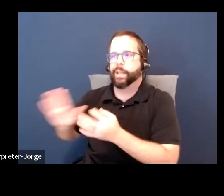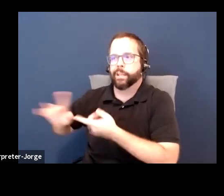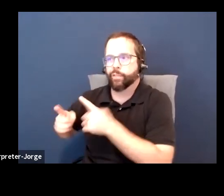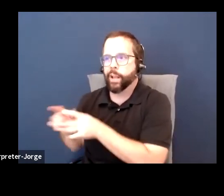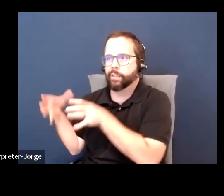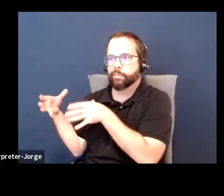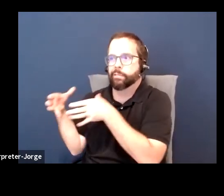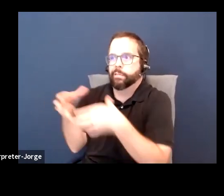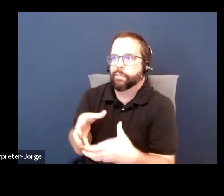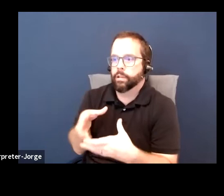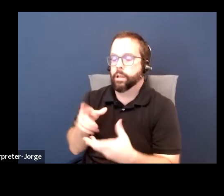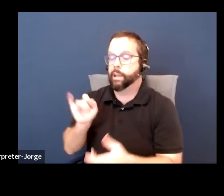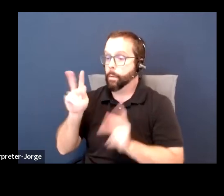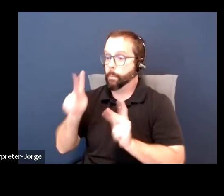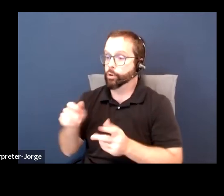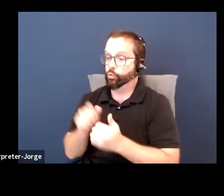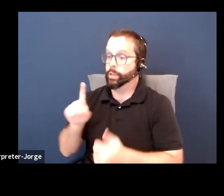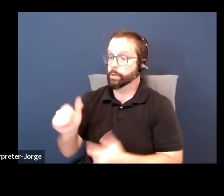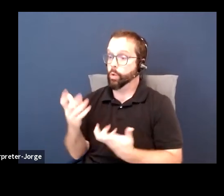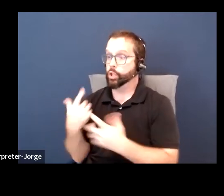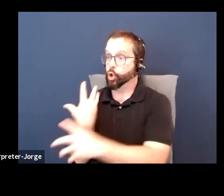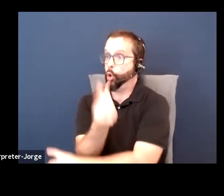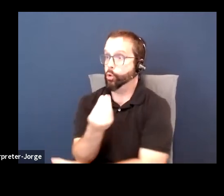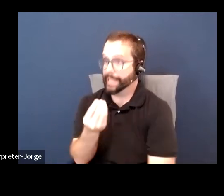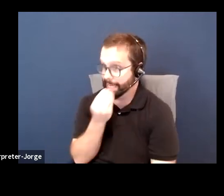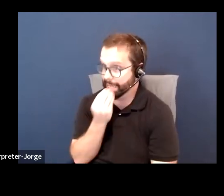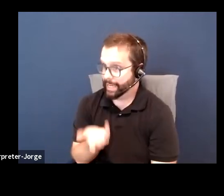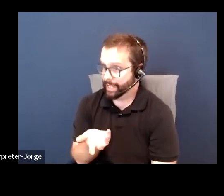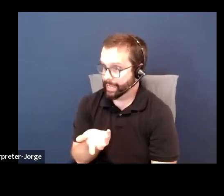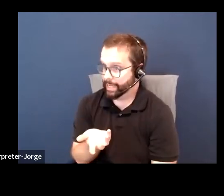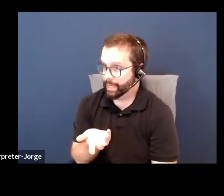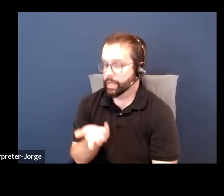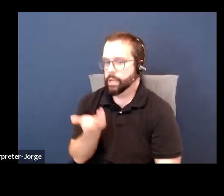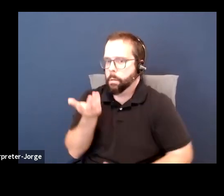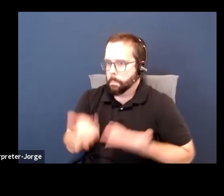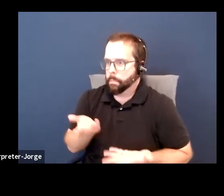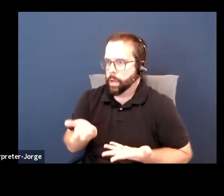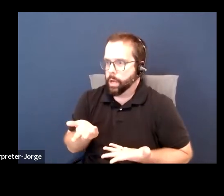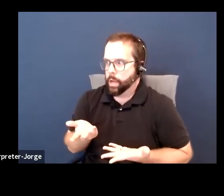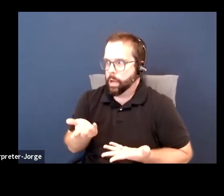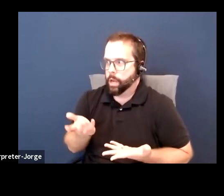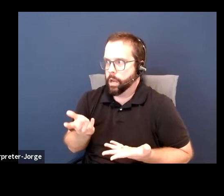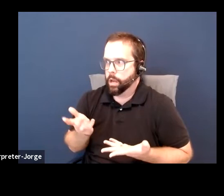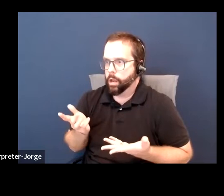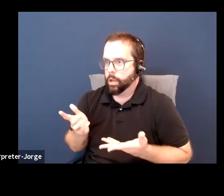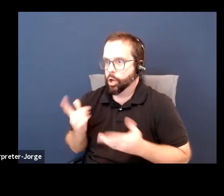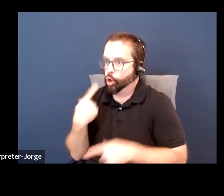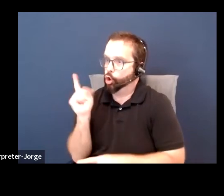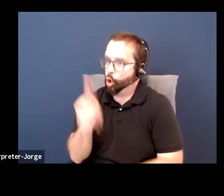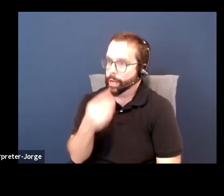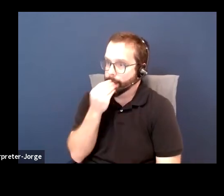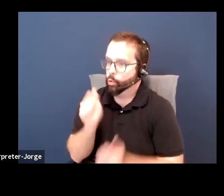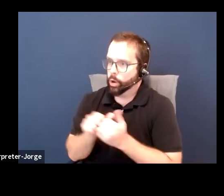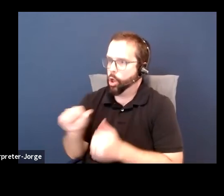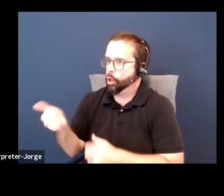If a person with a disability wants to go out to eat, they might be with other people, and